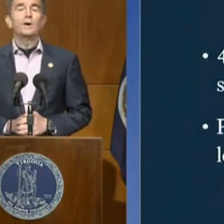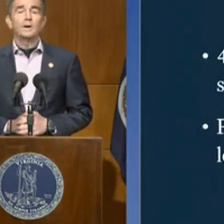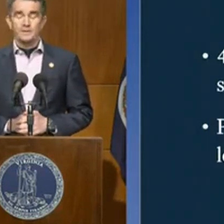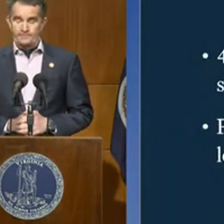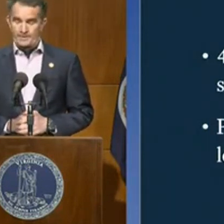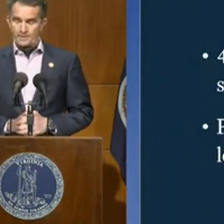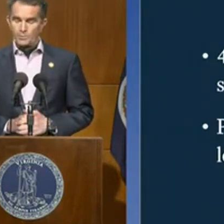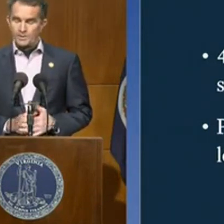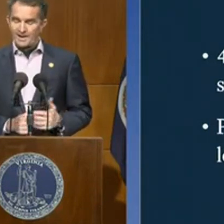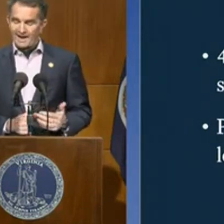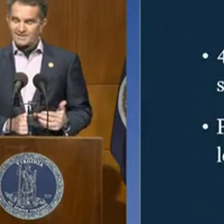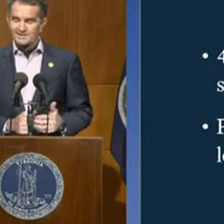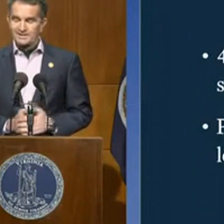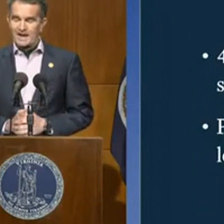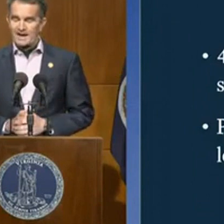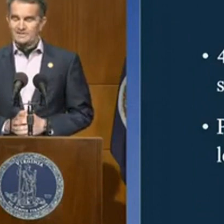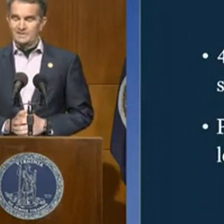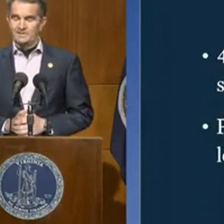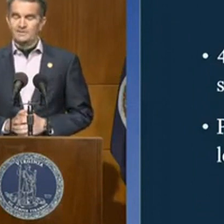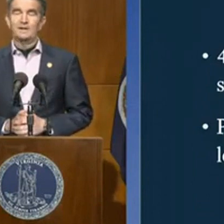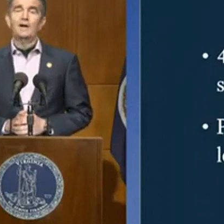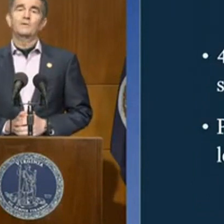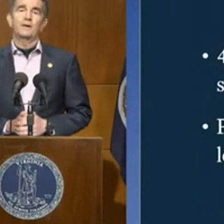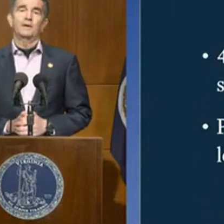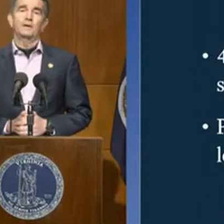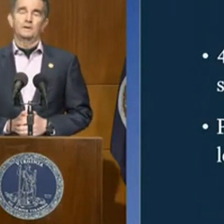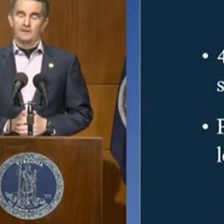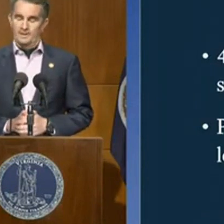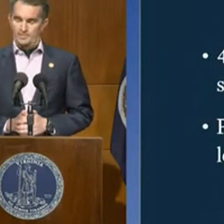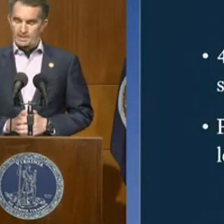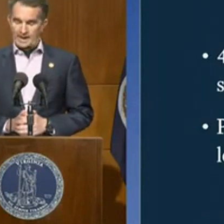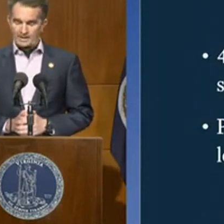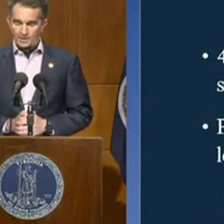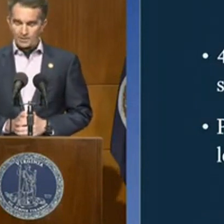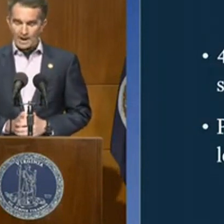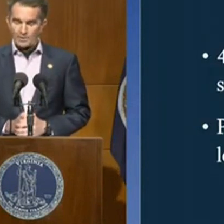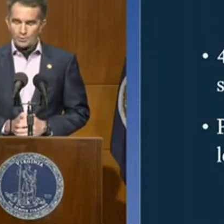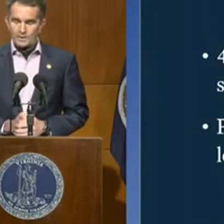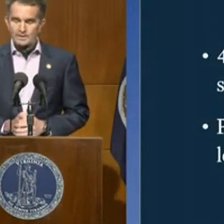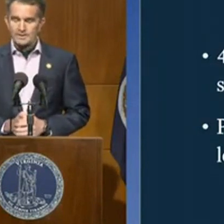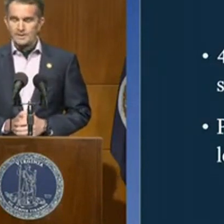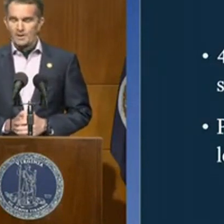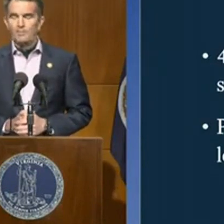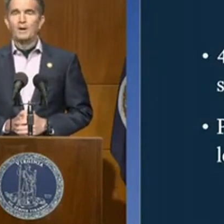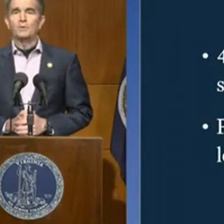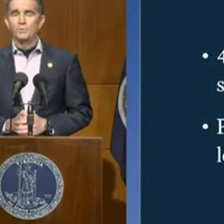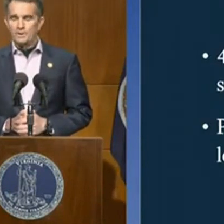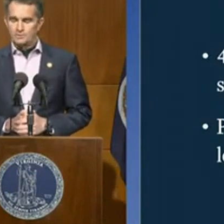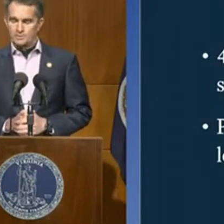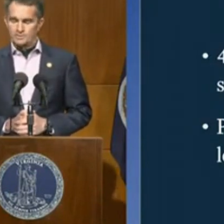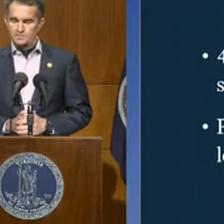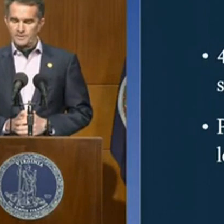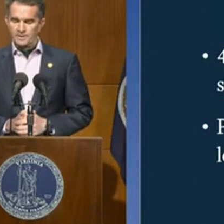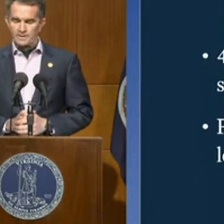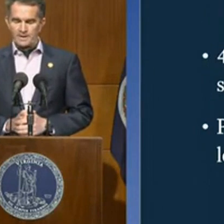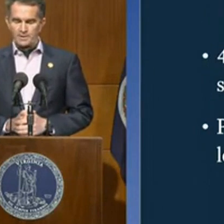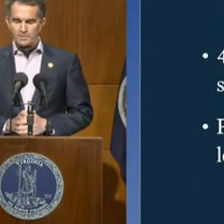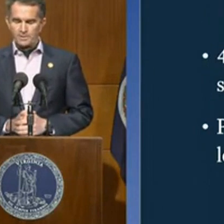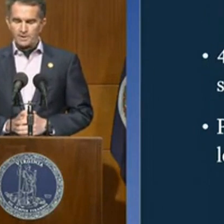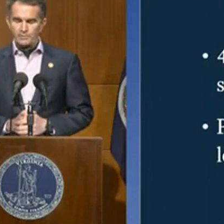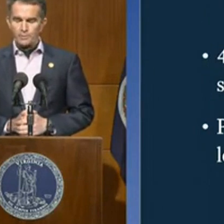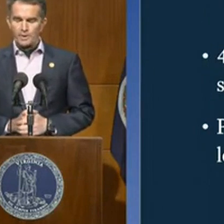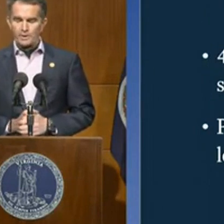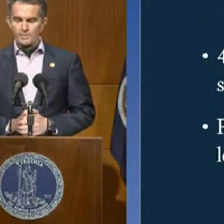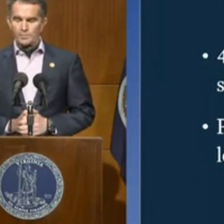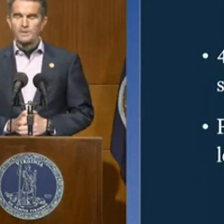rural area with excellent access to health care, but I know how quickly our medical resources there could